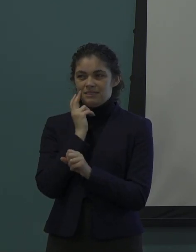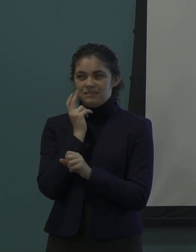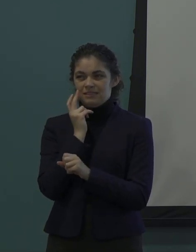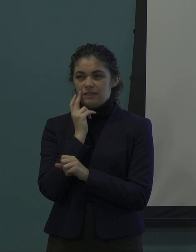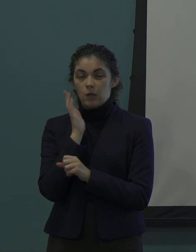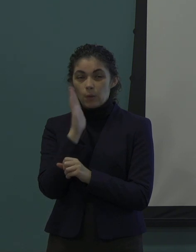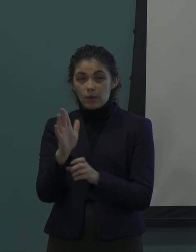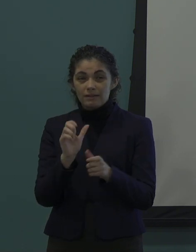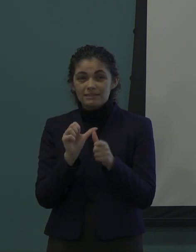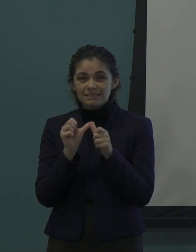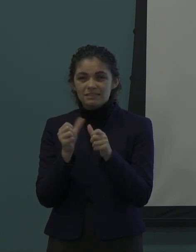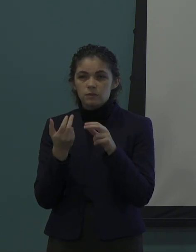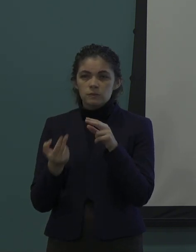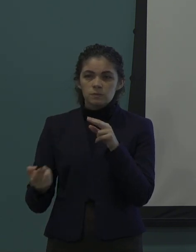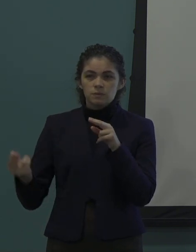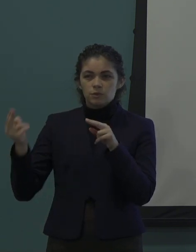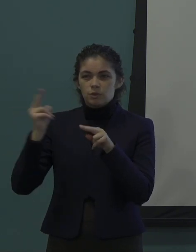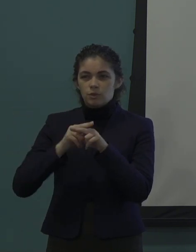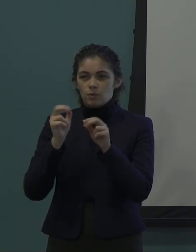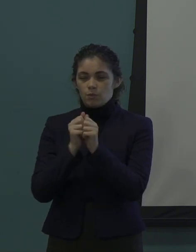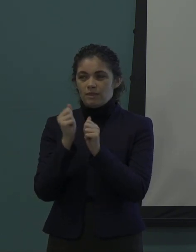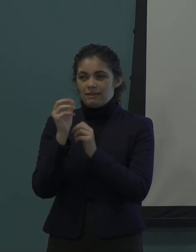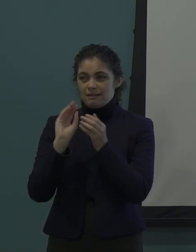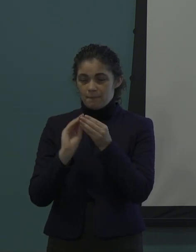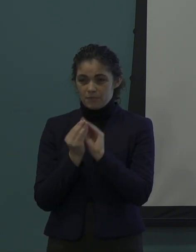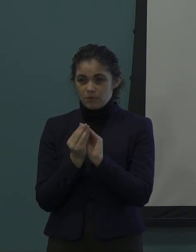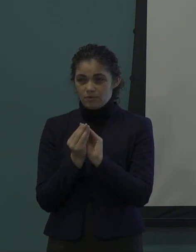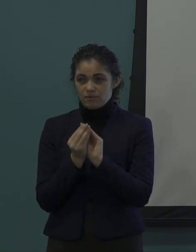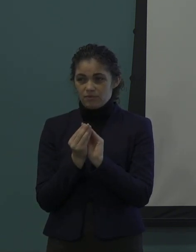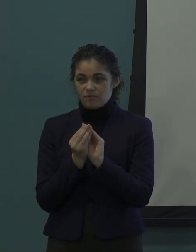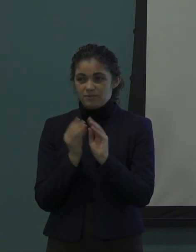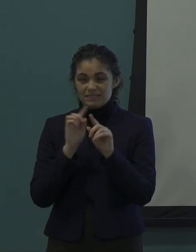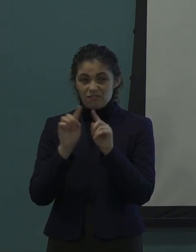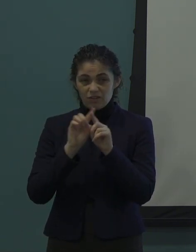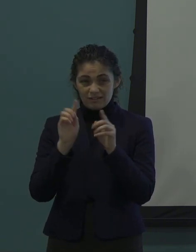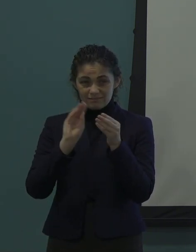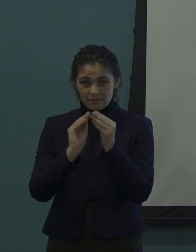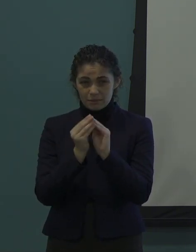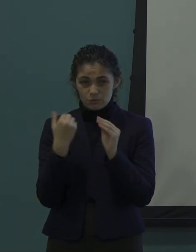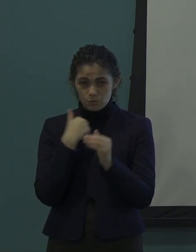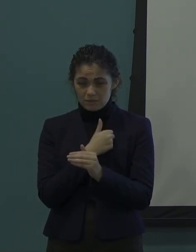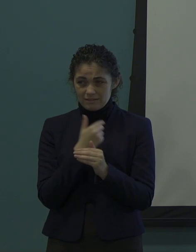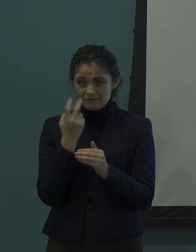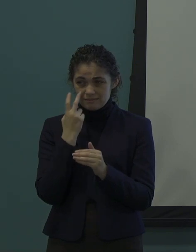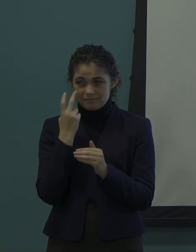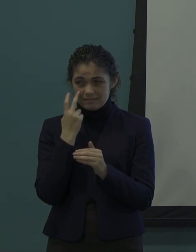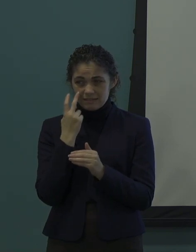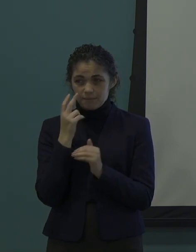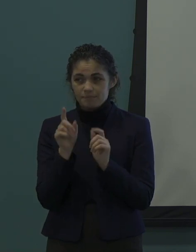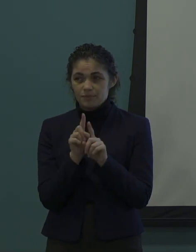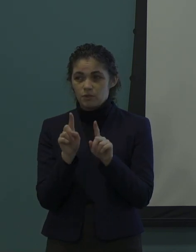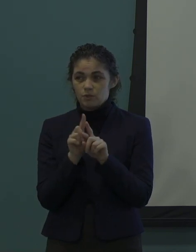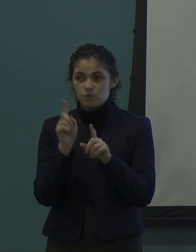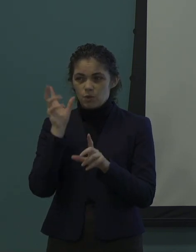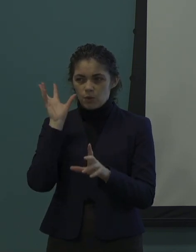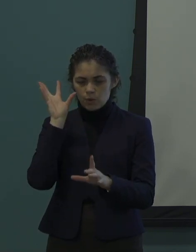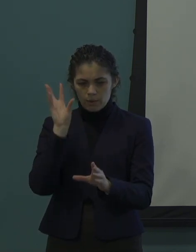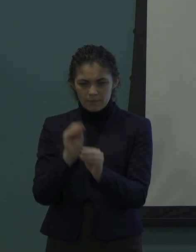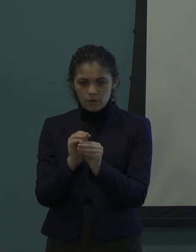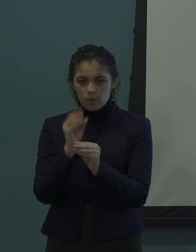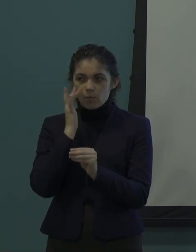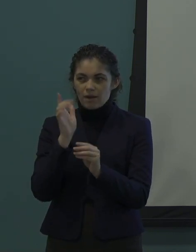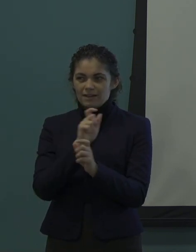these are going to continue to rise based on the number of cases we have. You may also add up the numbers and wonder why they